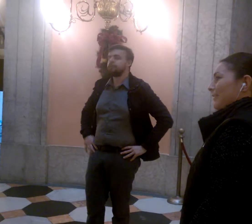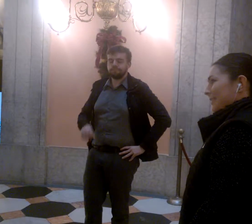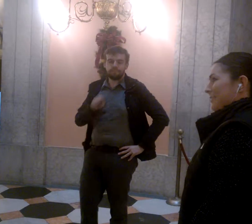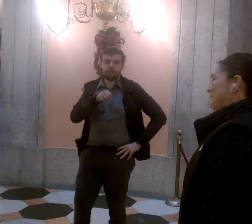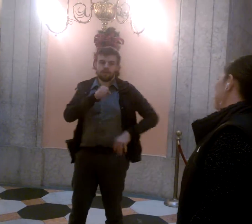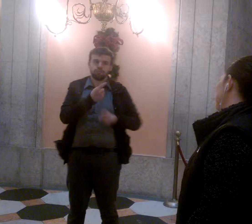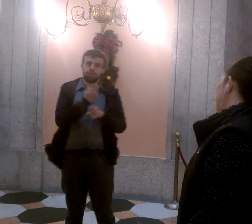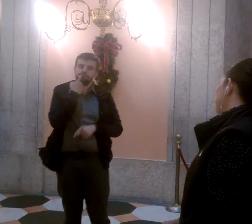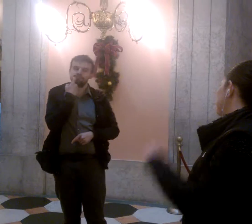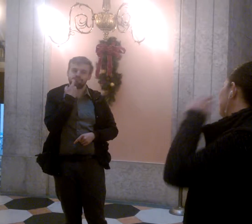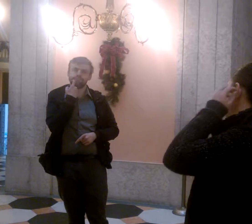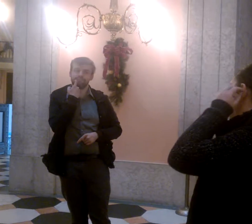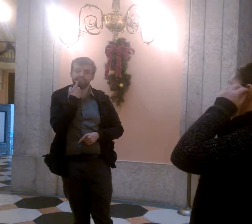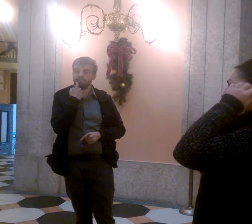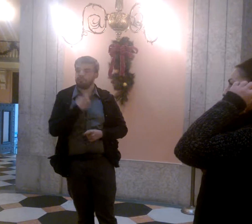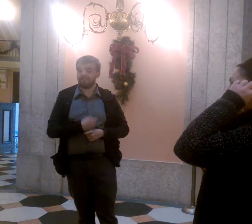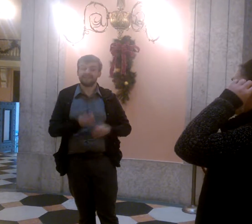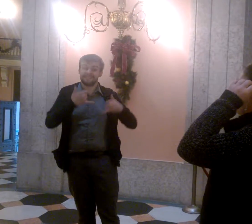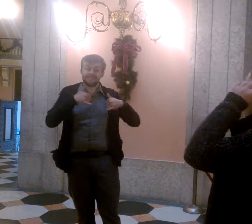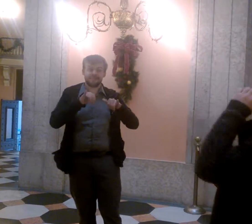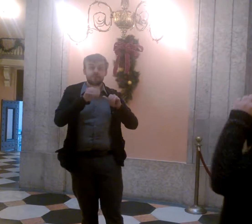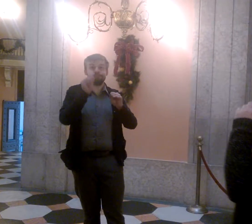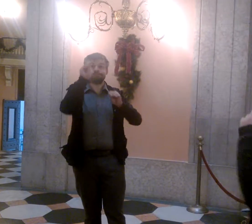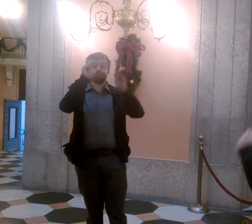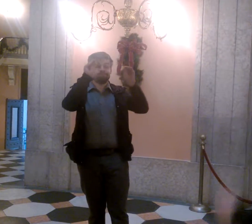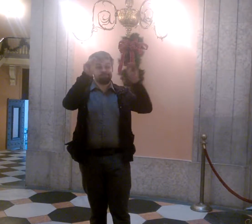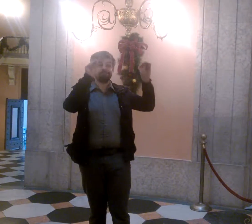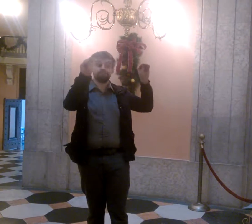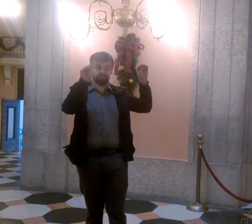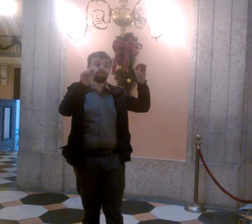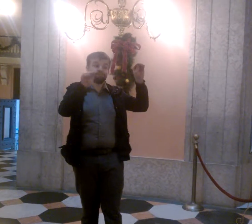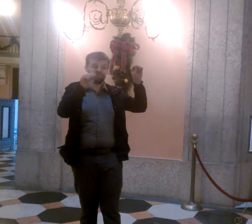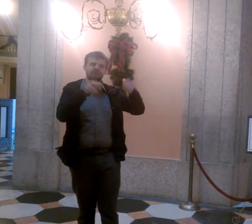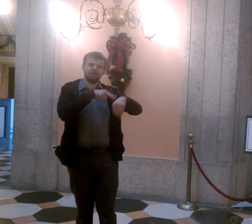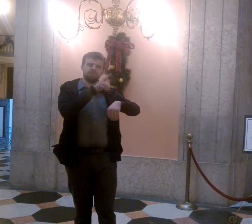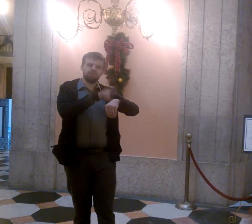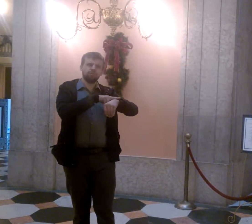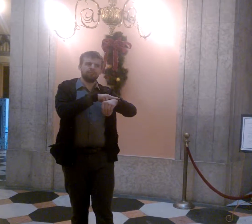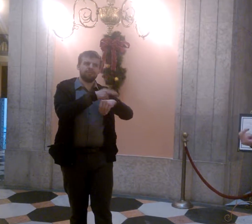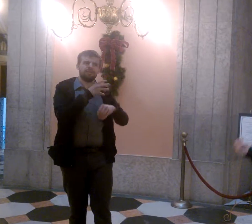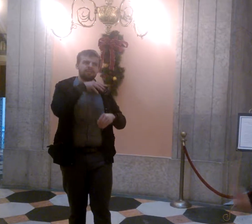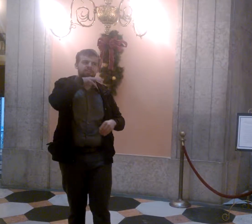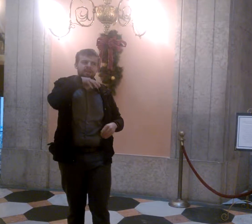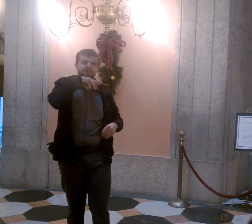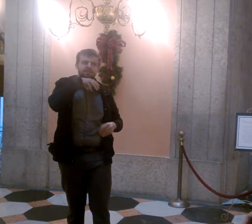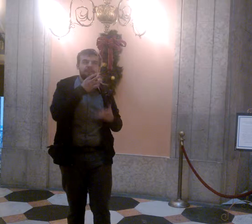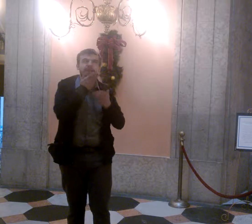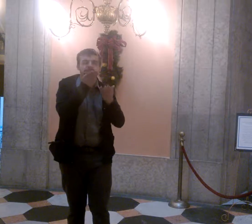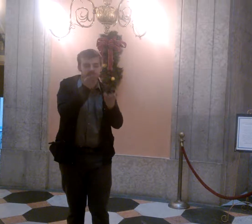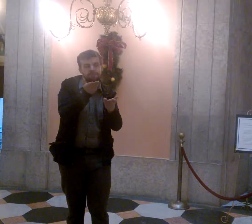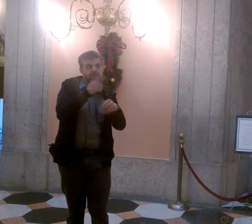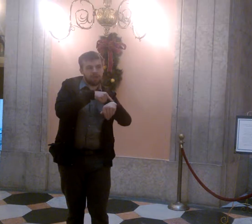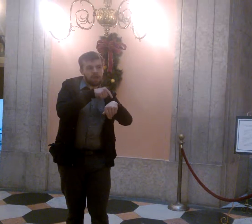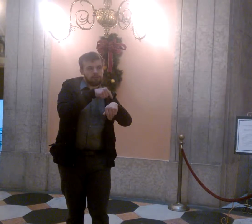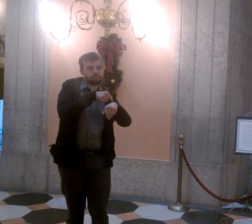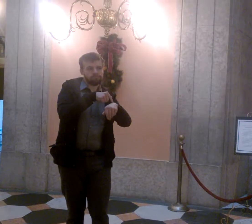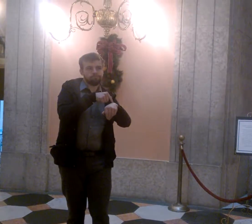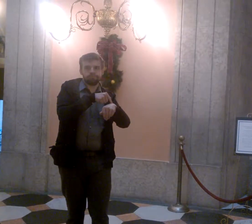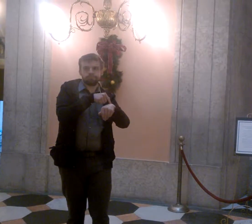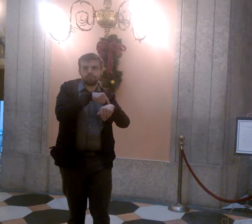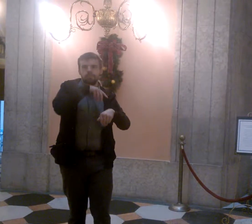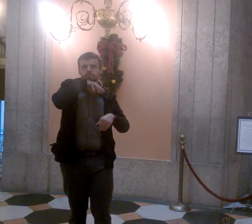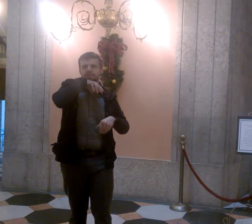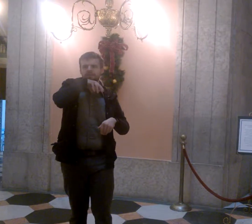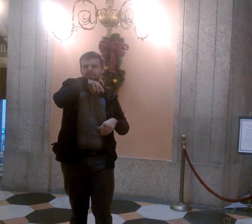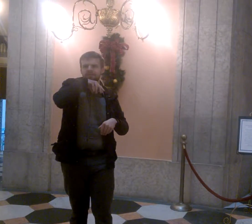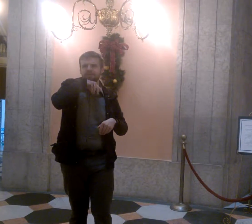Yes, in fact, they're still decorating. Usually just about Thanksgiving time, they decorate the State